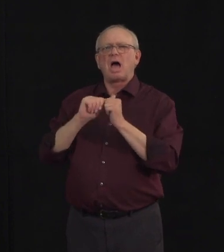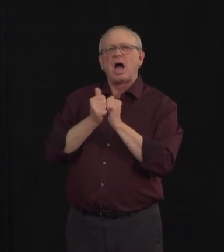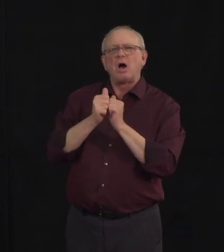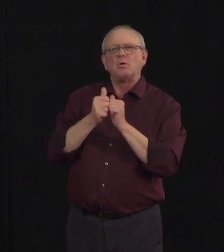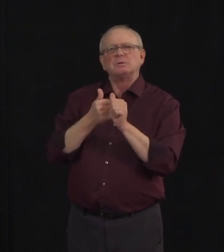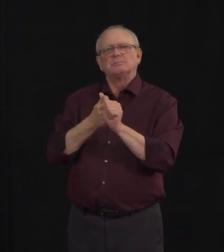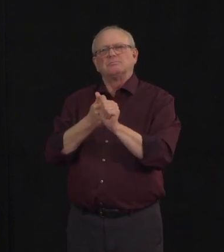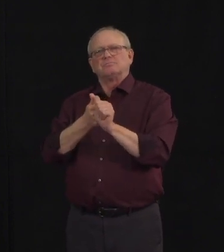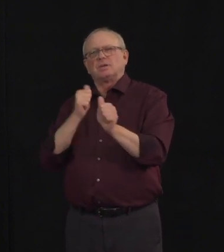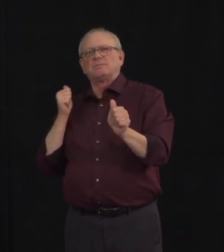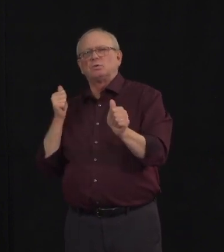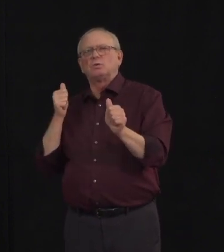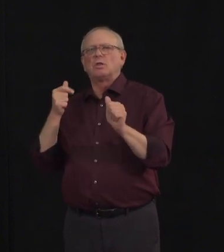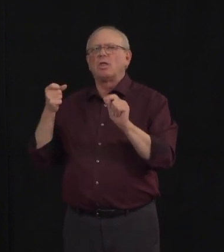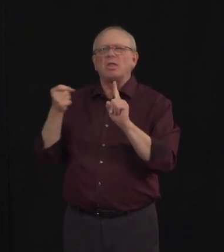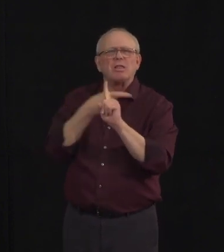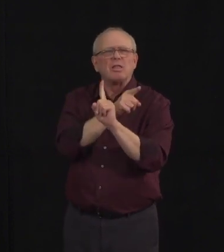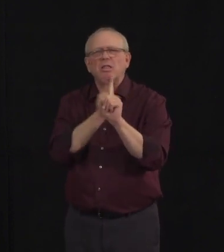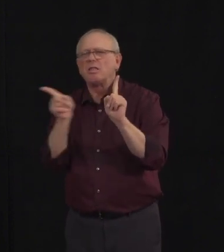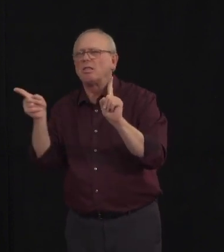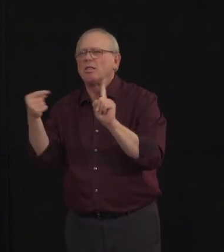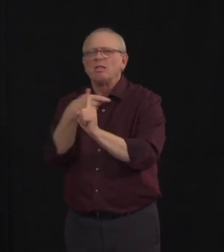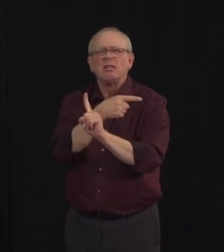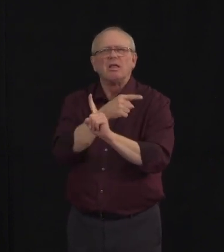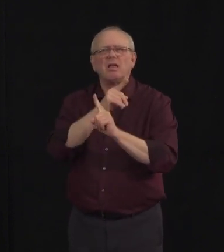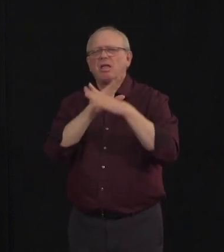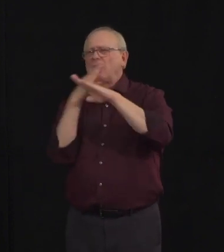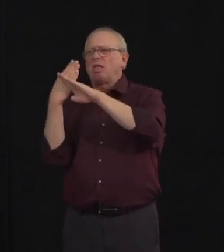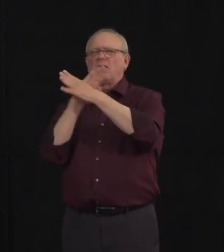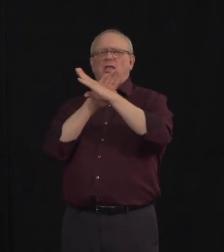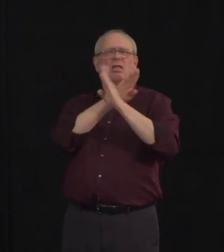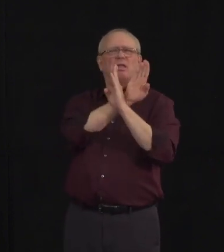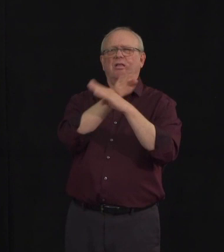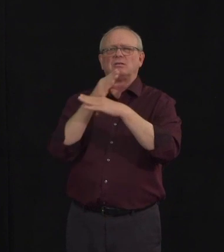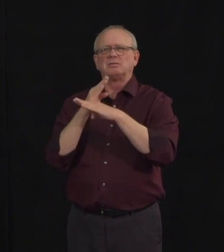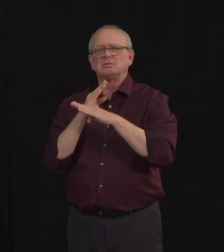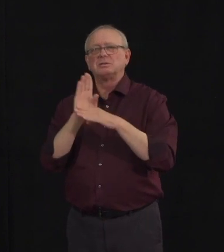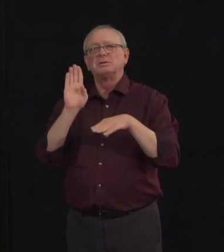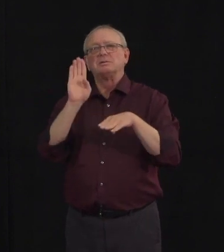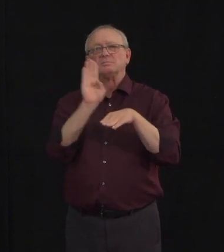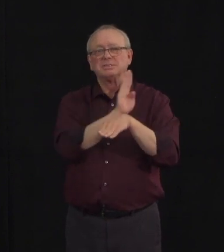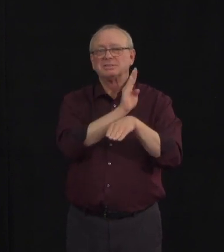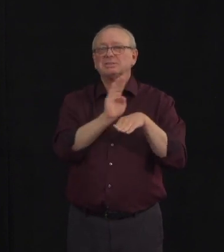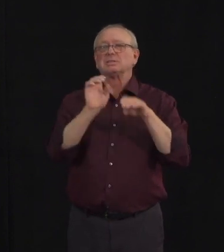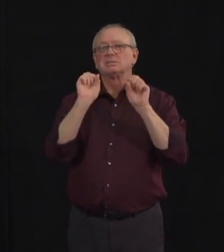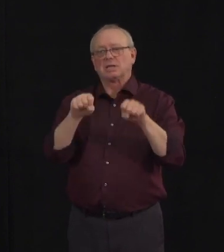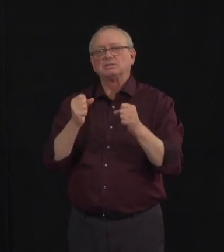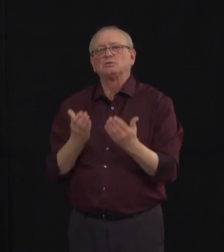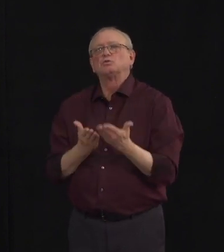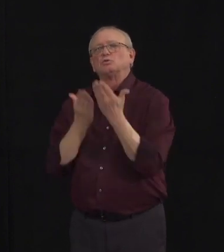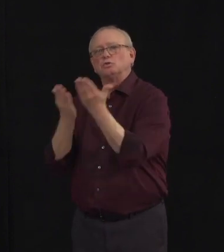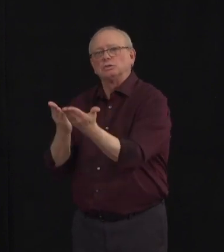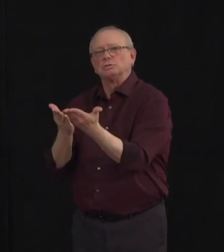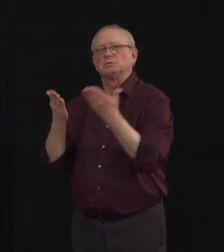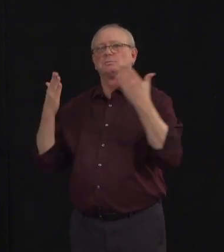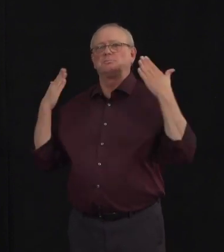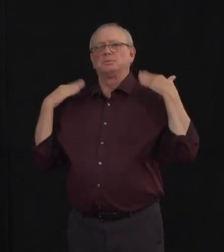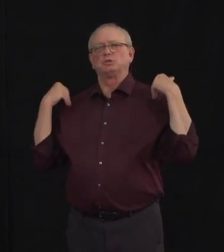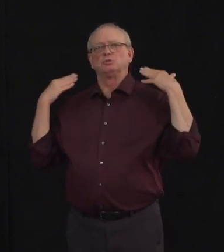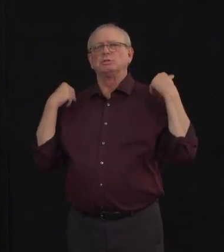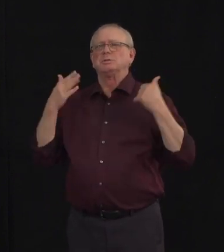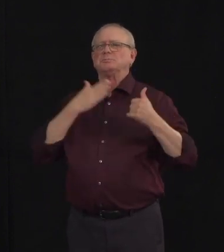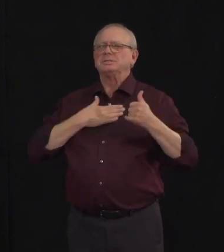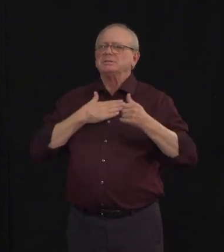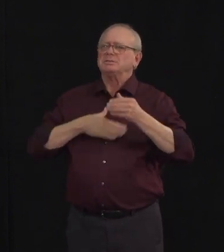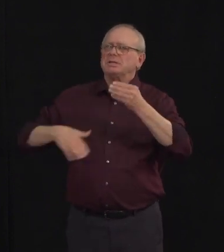with suggestions to reduce burdensome red tape that prevents them from reopening safely or easily. Our new website